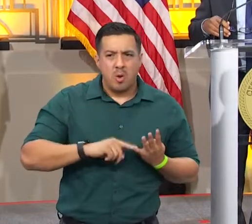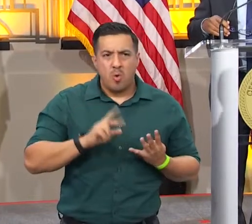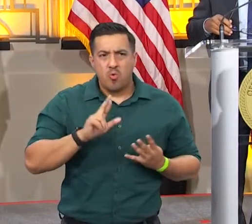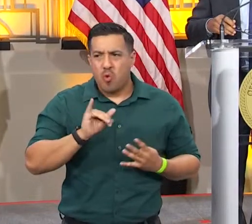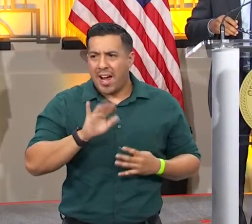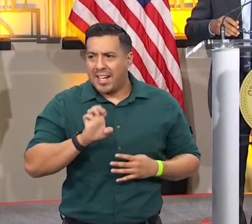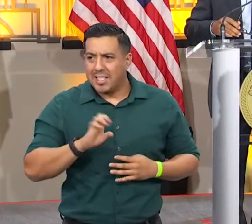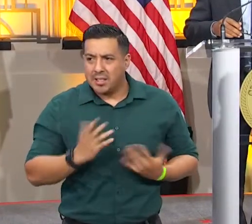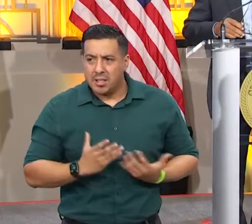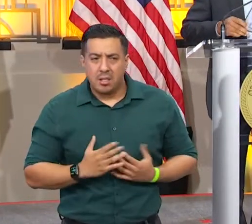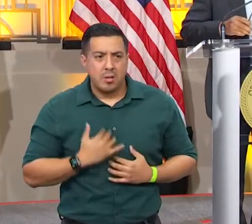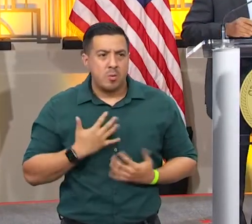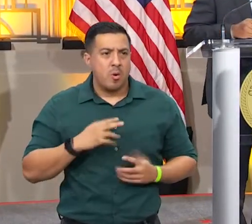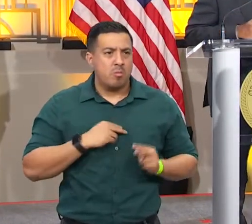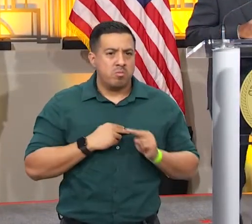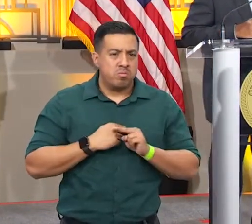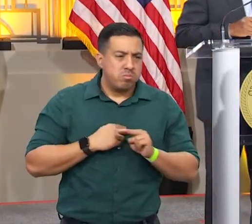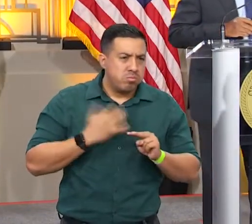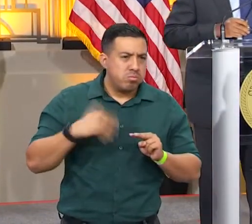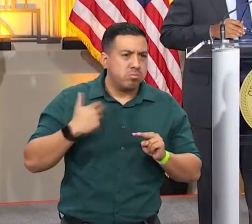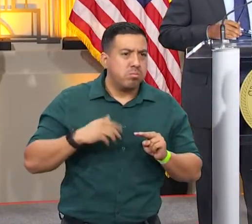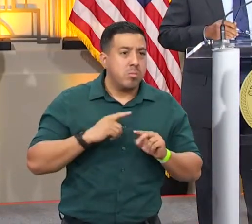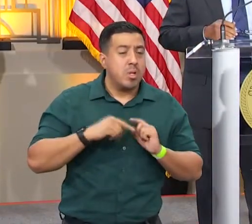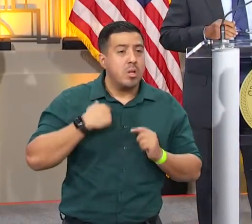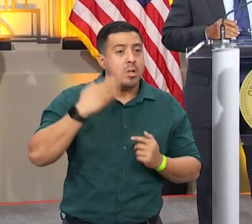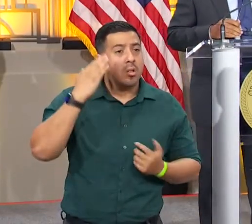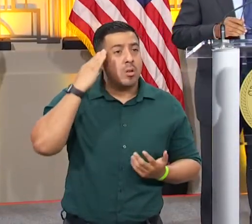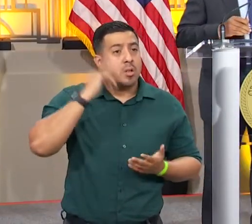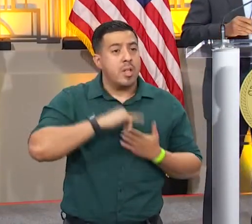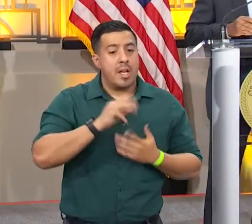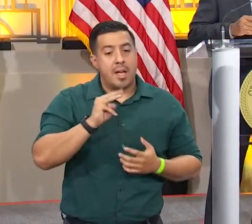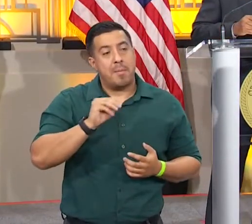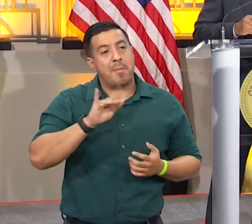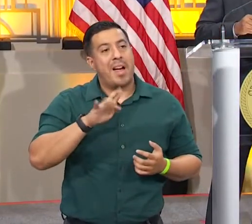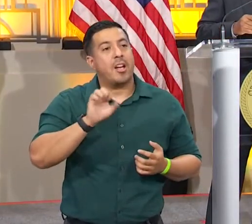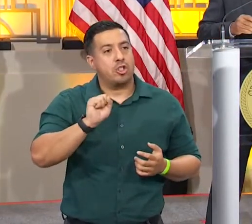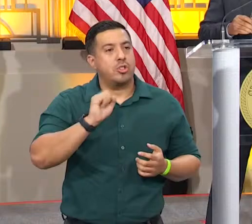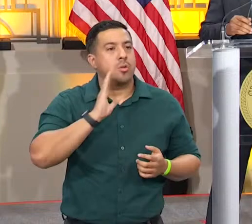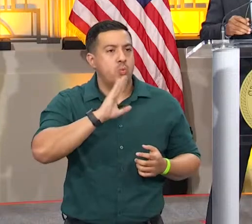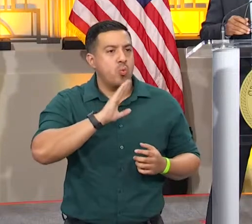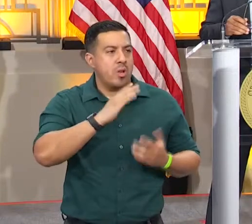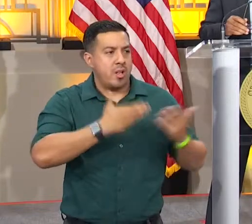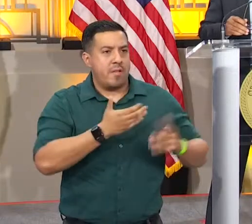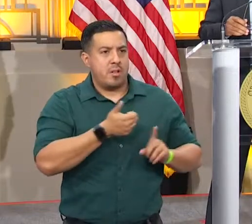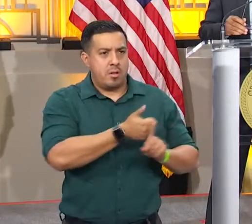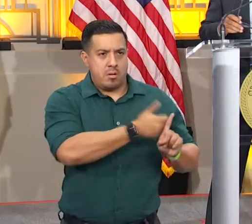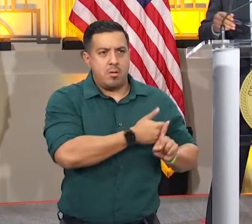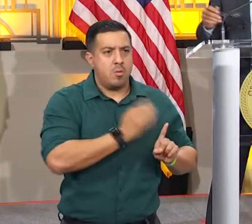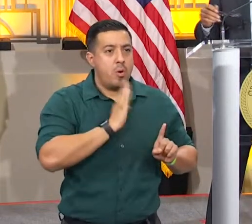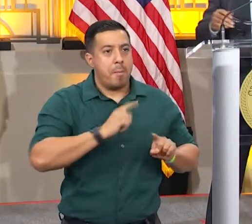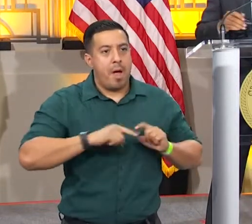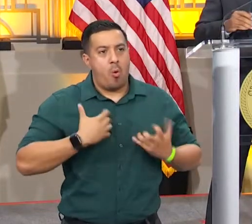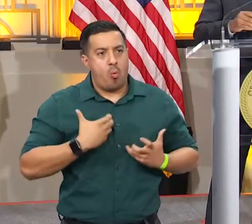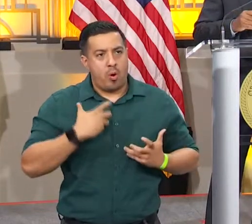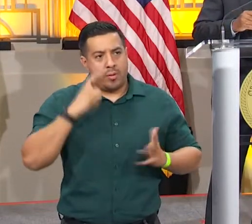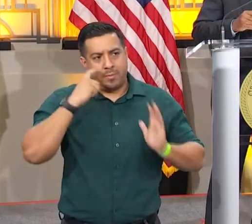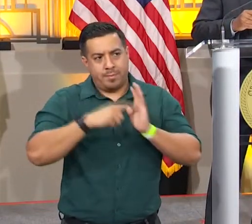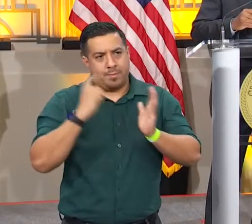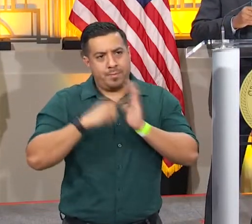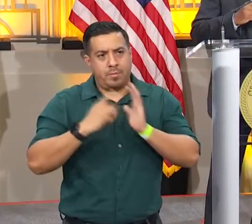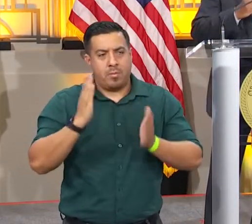Rice. And I know that Mario's going to introduce people individually, but I certainly want to acknowledge all of these